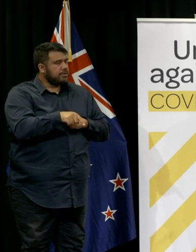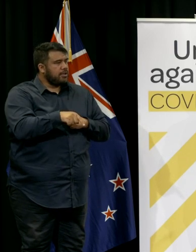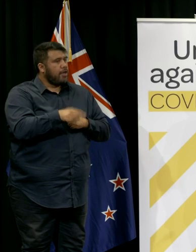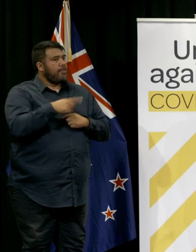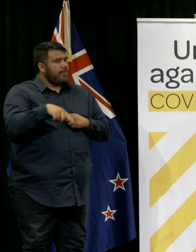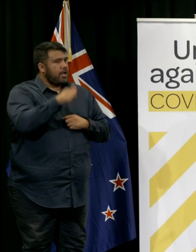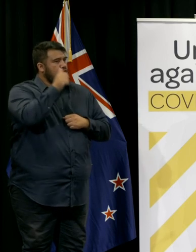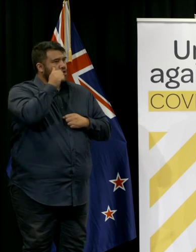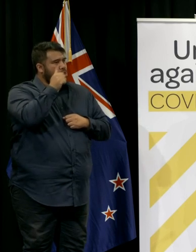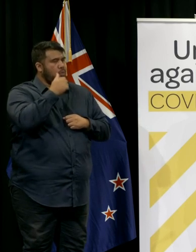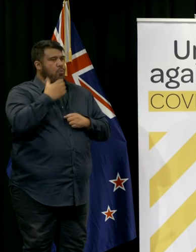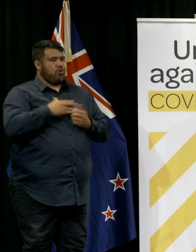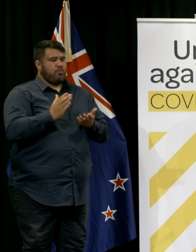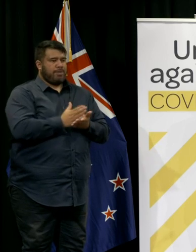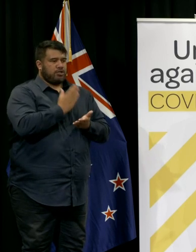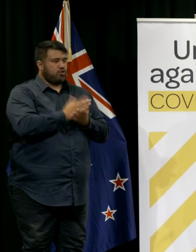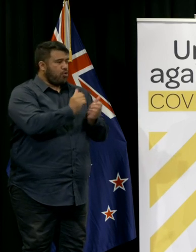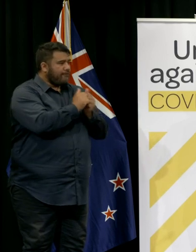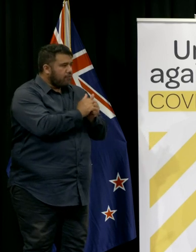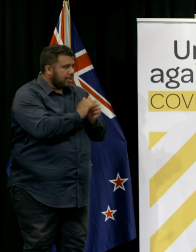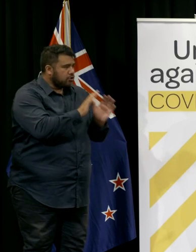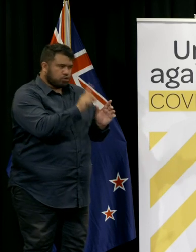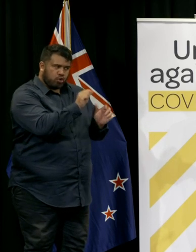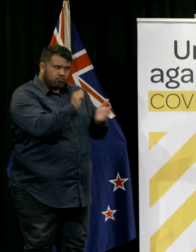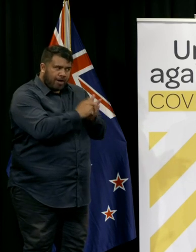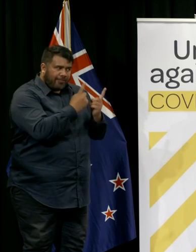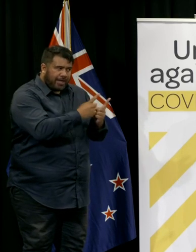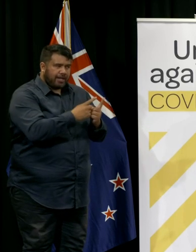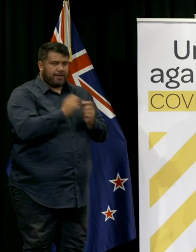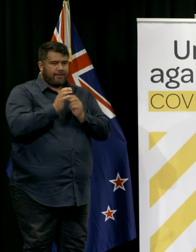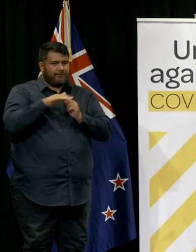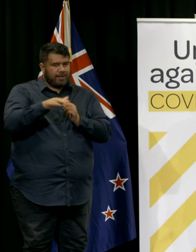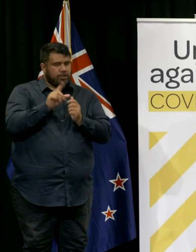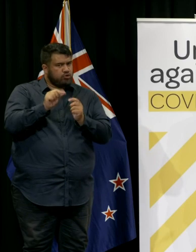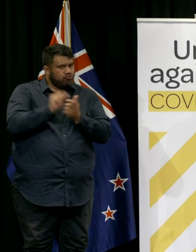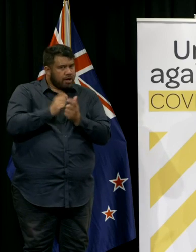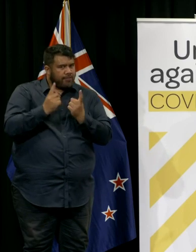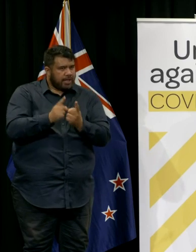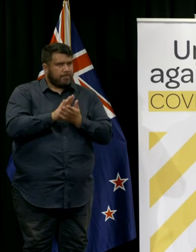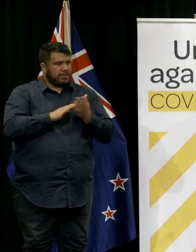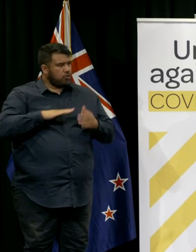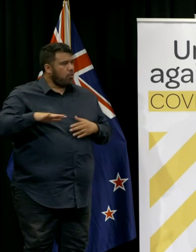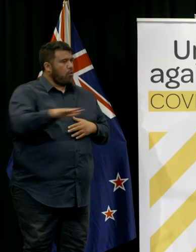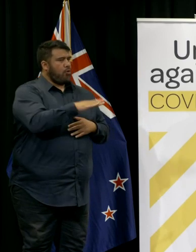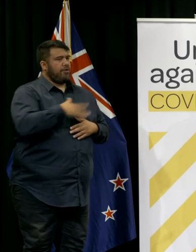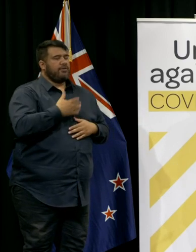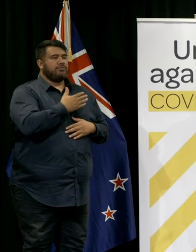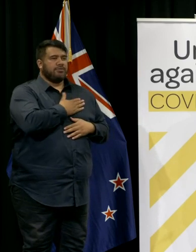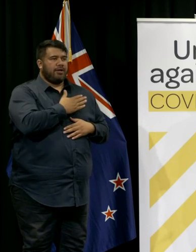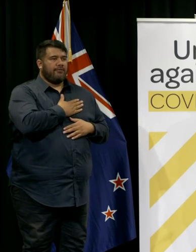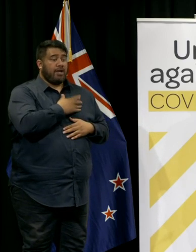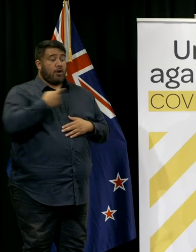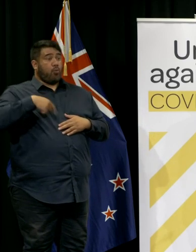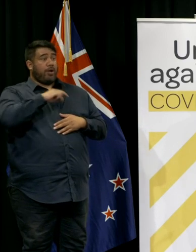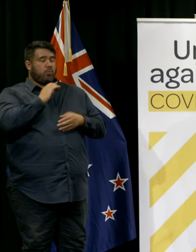for their friends and for everyone else to do their best to keep each other safe. And we'll do everything we can